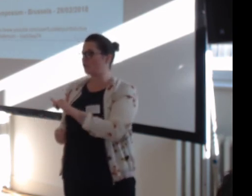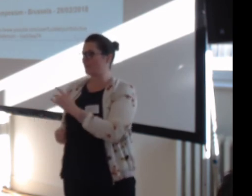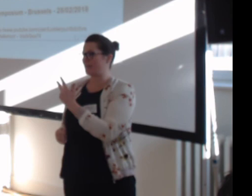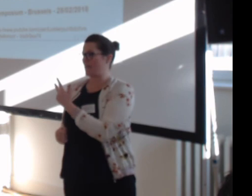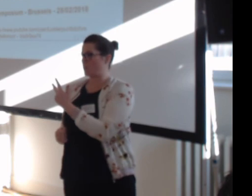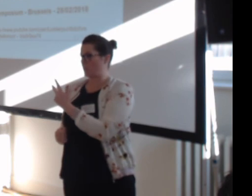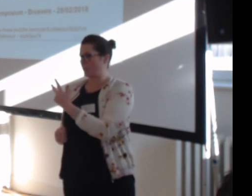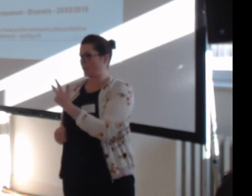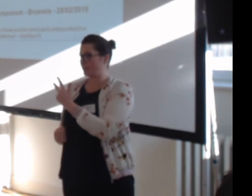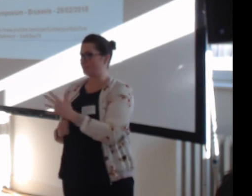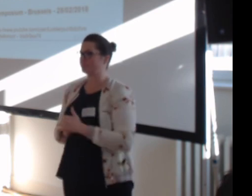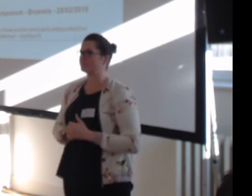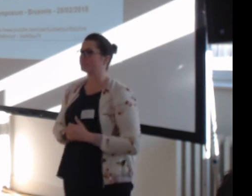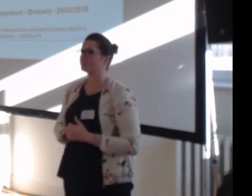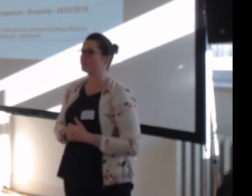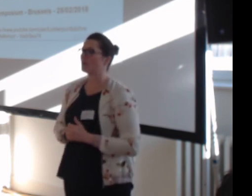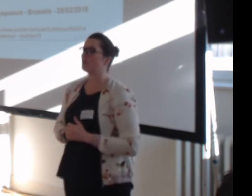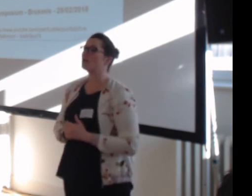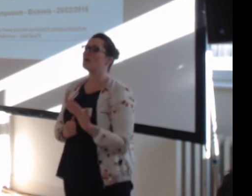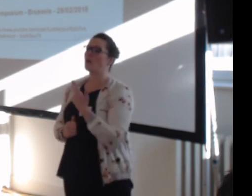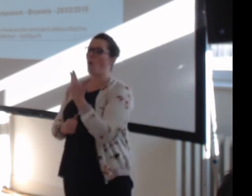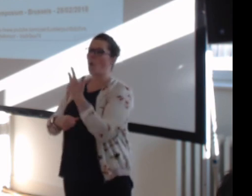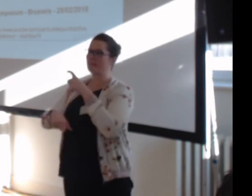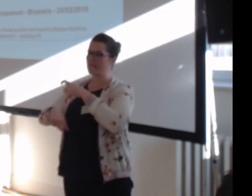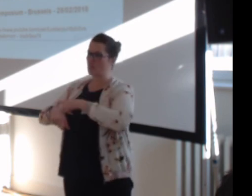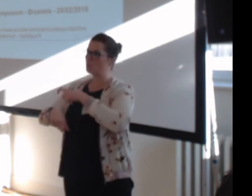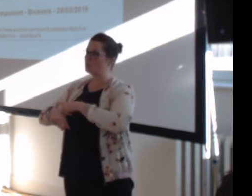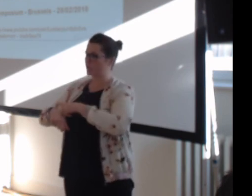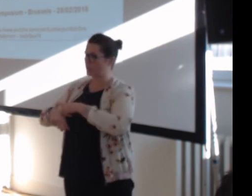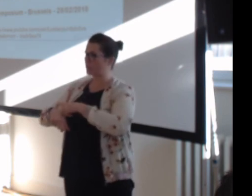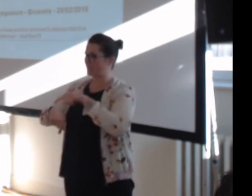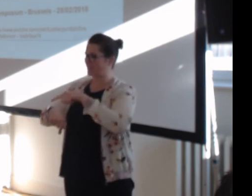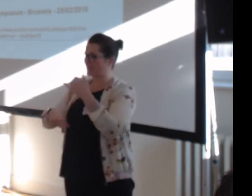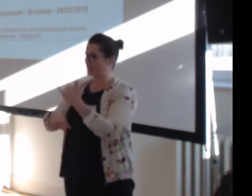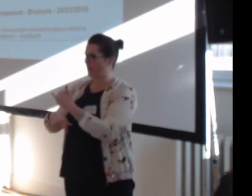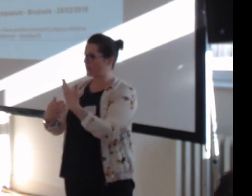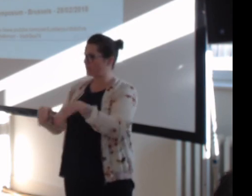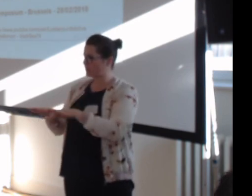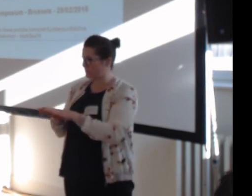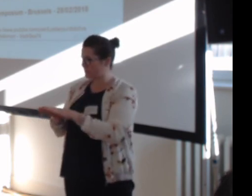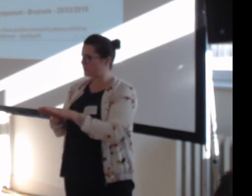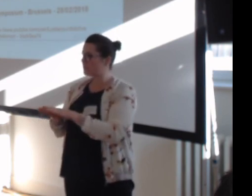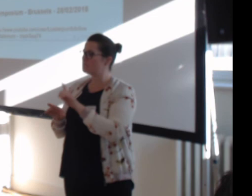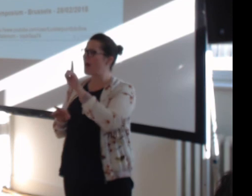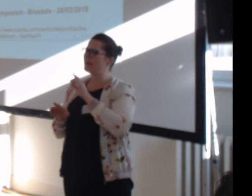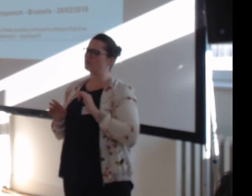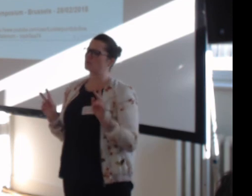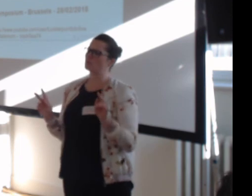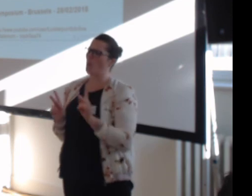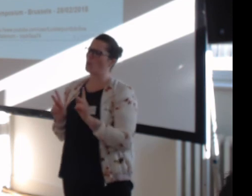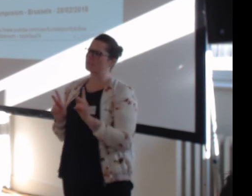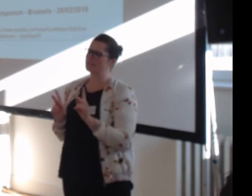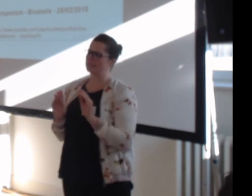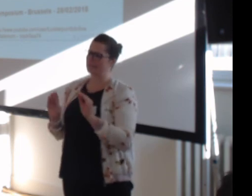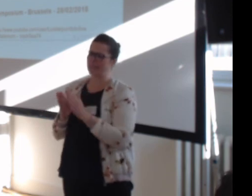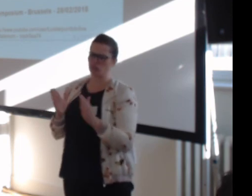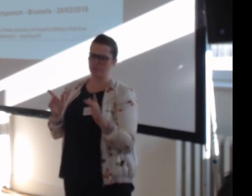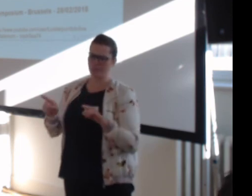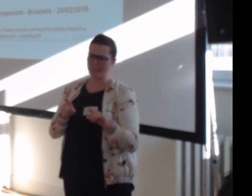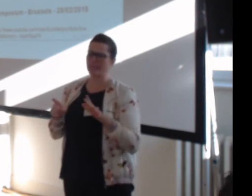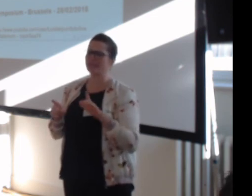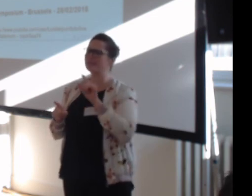p.m. At 3 p.m., we end the day with a short closing session to celebrate